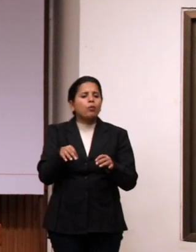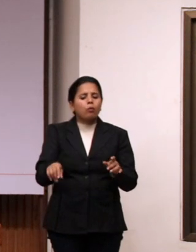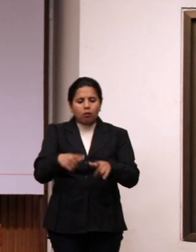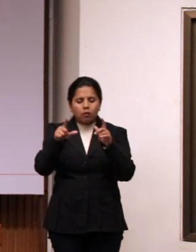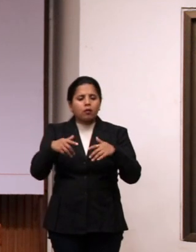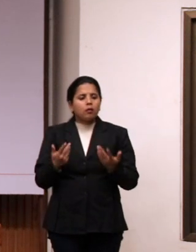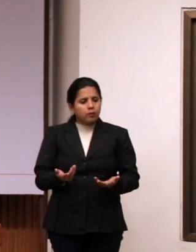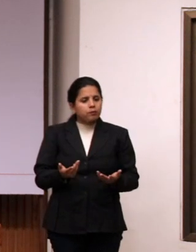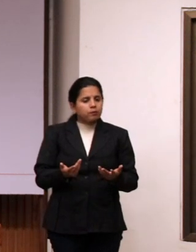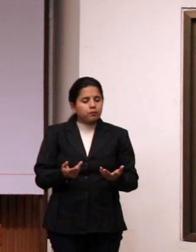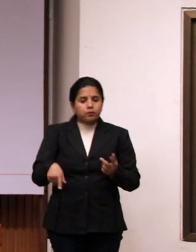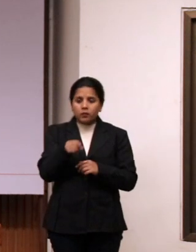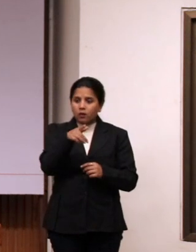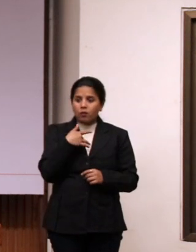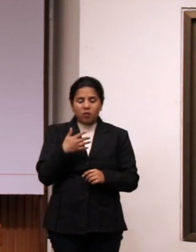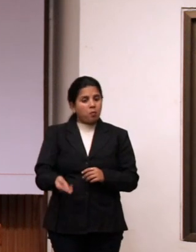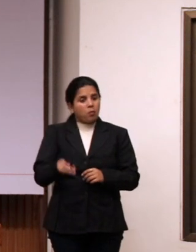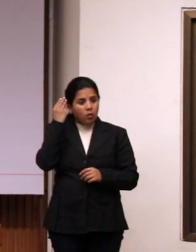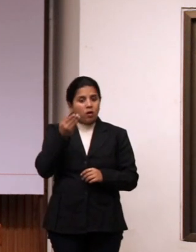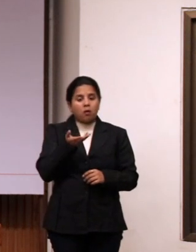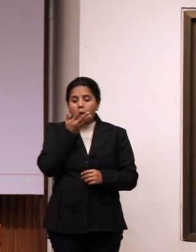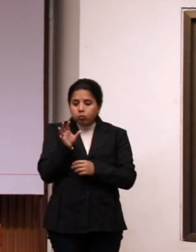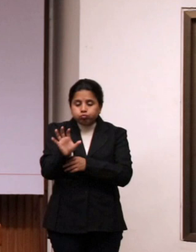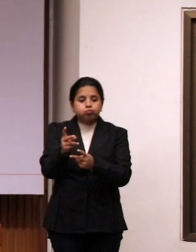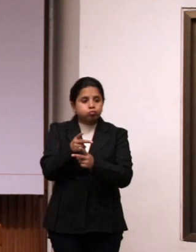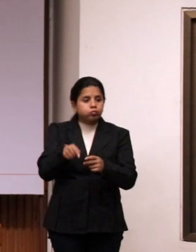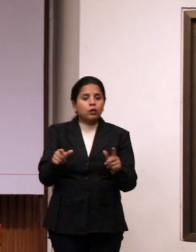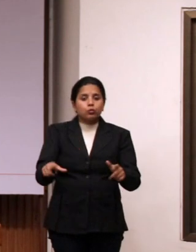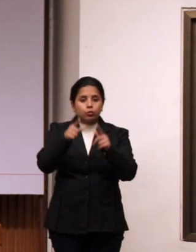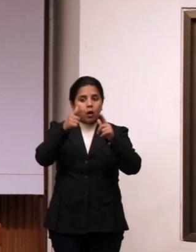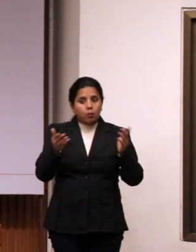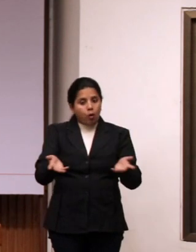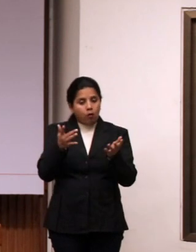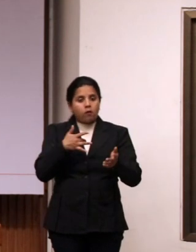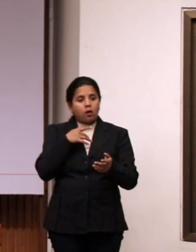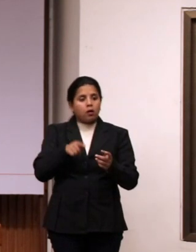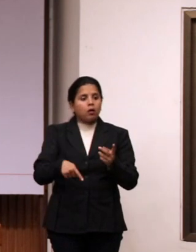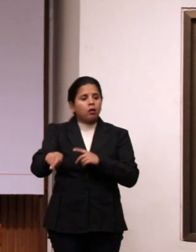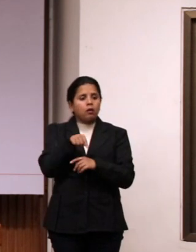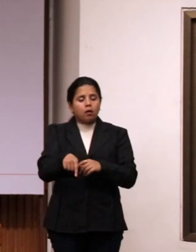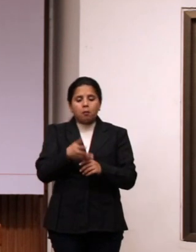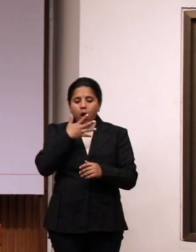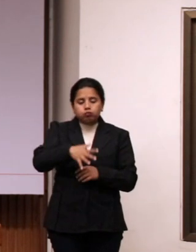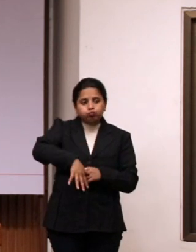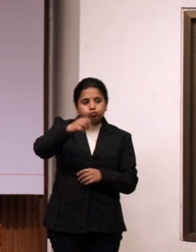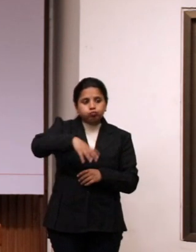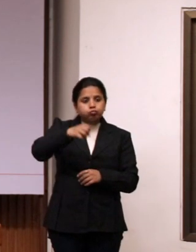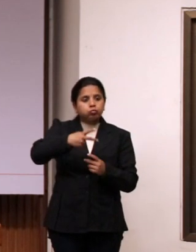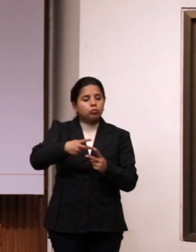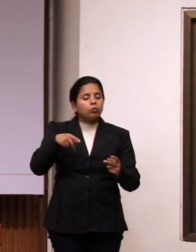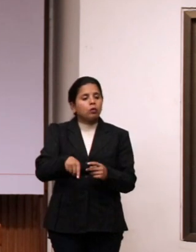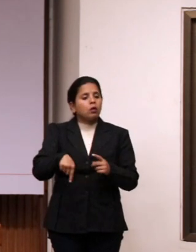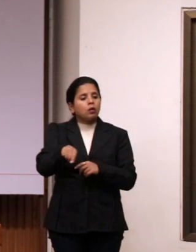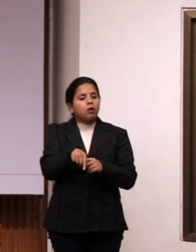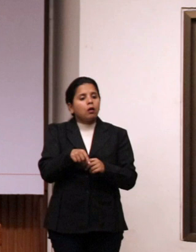Low water, and you are putting lot of pump in terms of trees. So those pumps are taking up water in forms